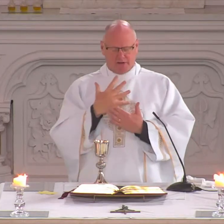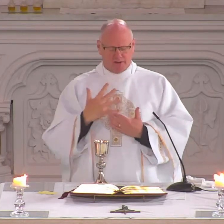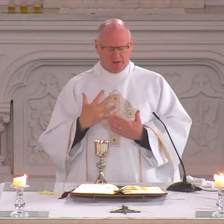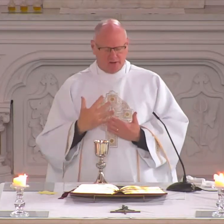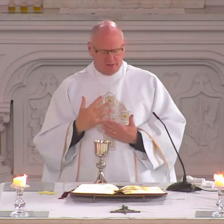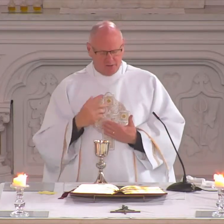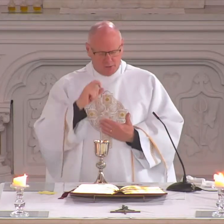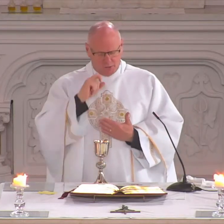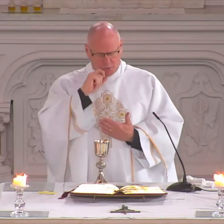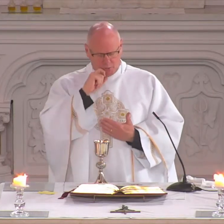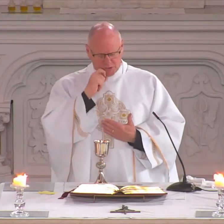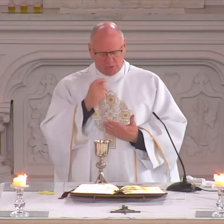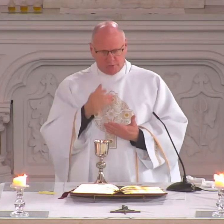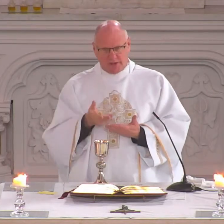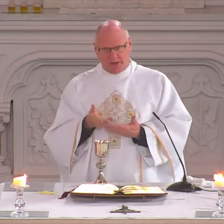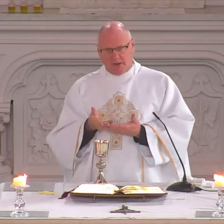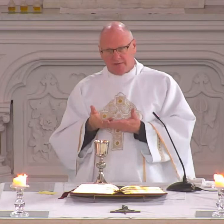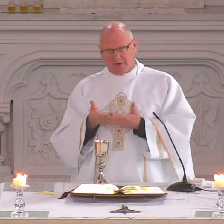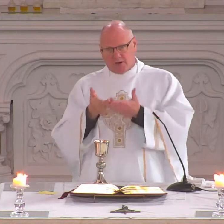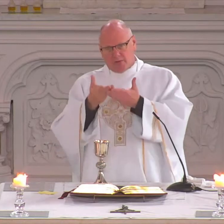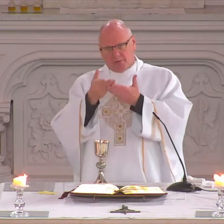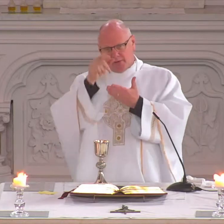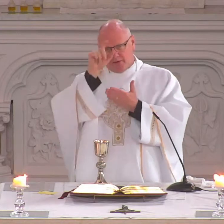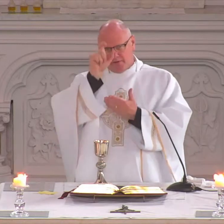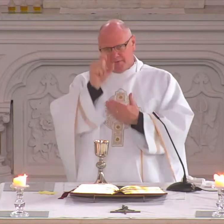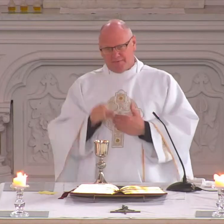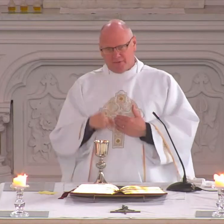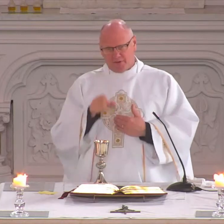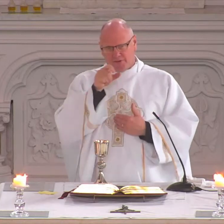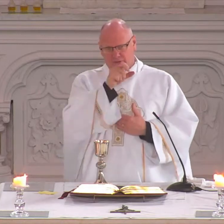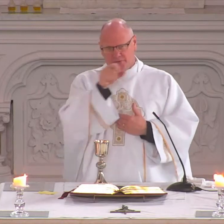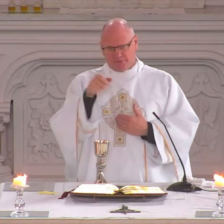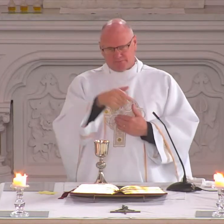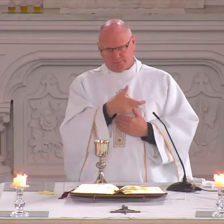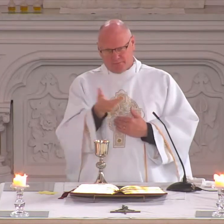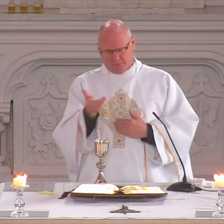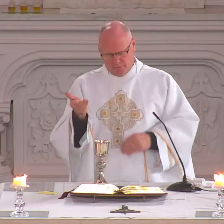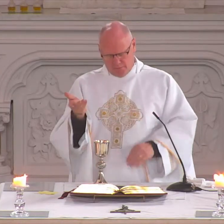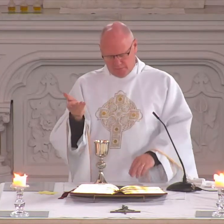body, which will be given up for you."